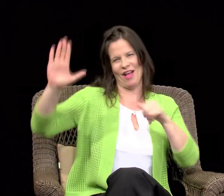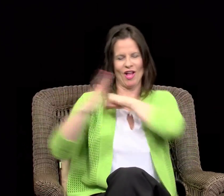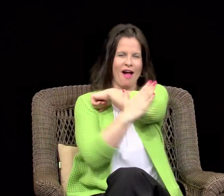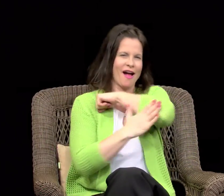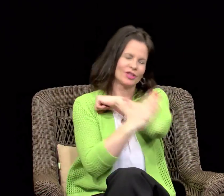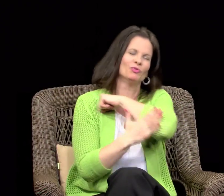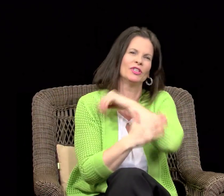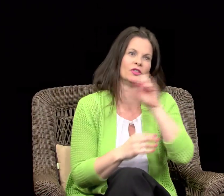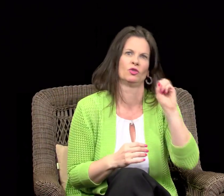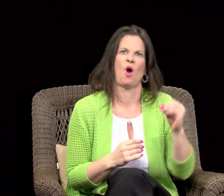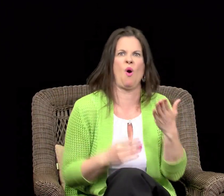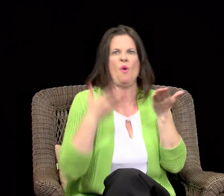all languages in the country,